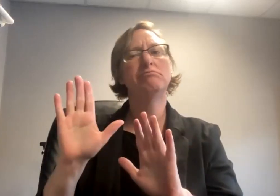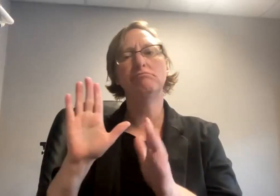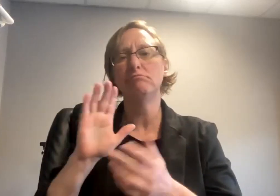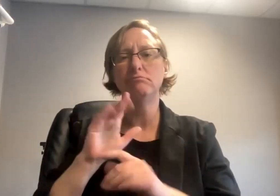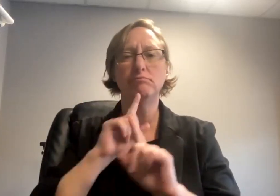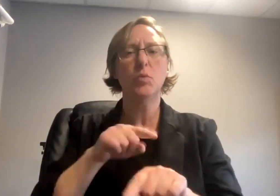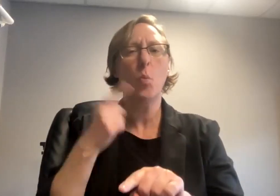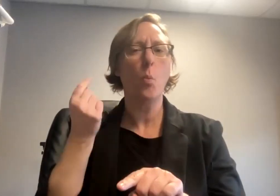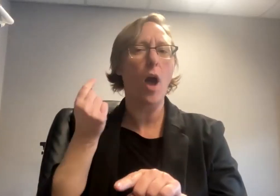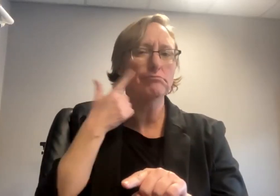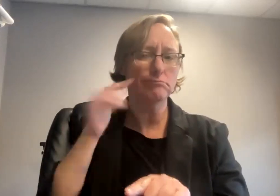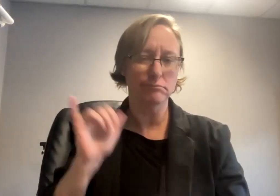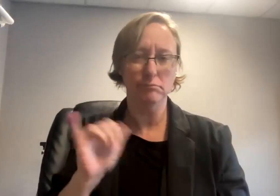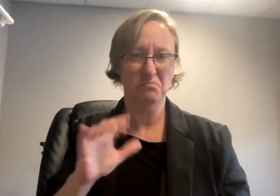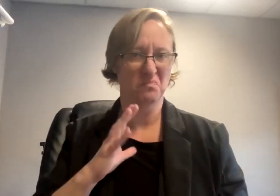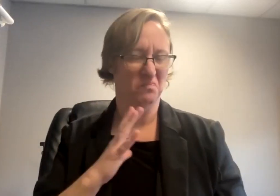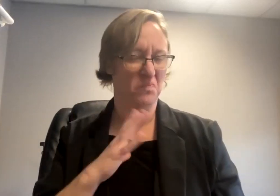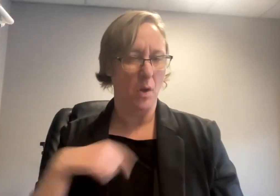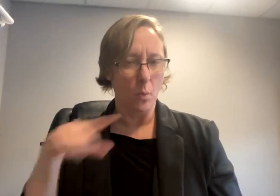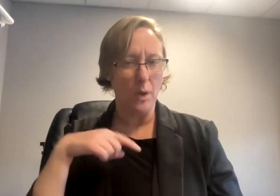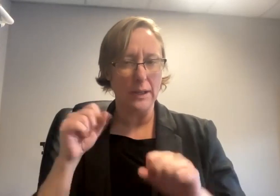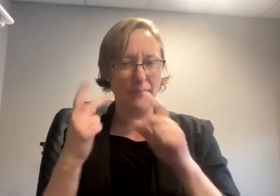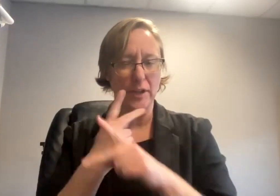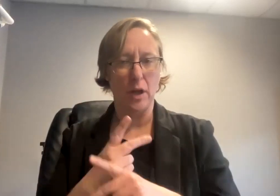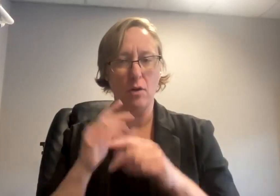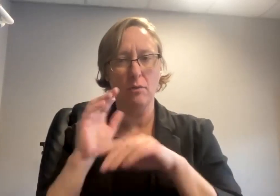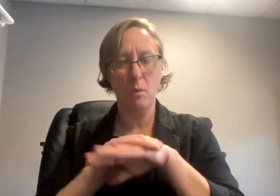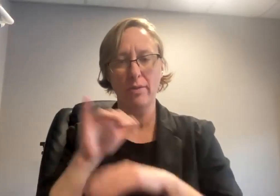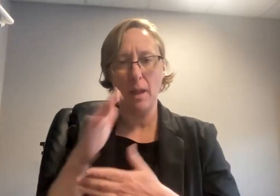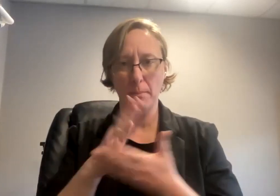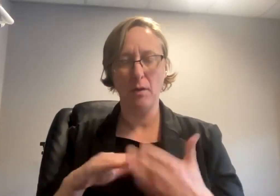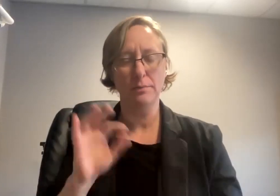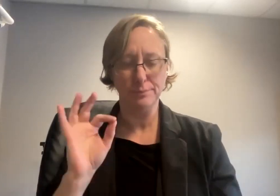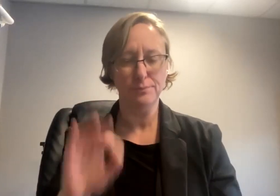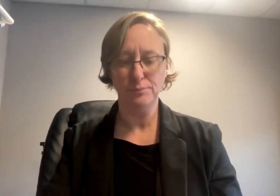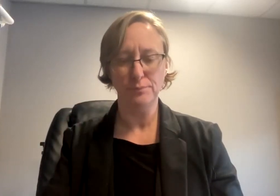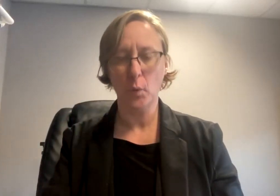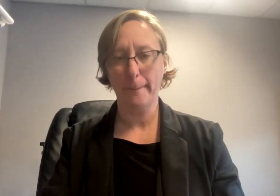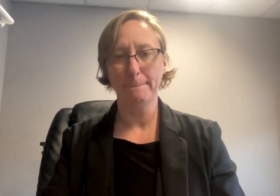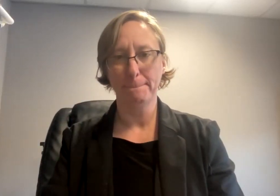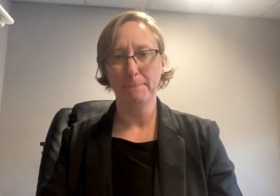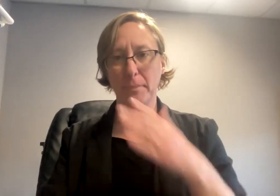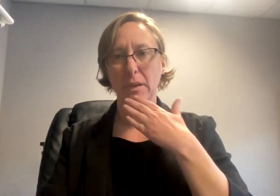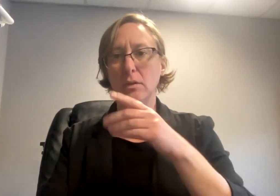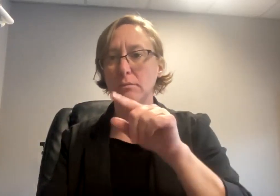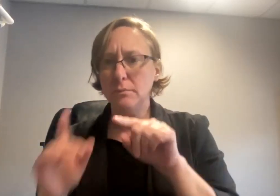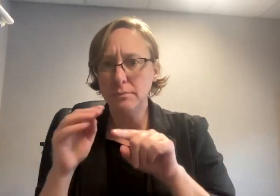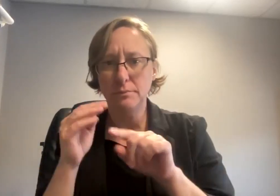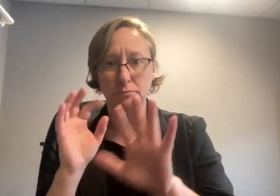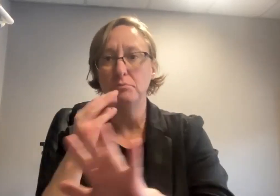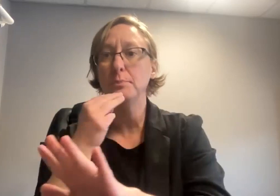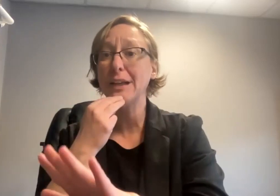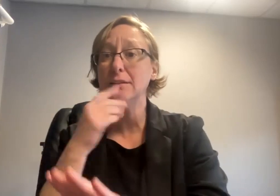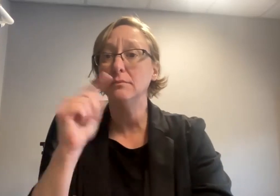the questions to be able to get people to answer what we're looking for, which we understand. That's one thing that we'll try to figure out that